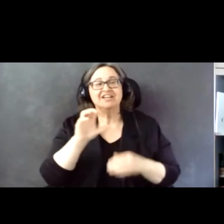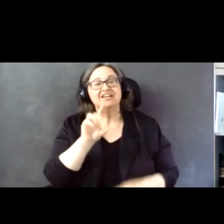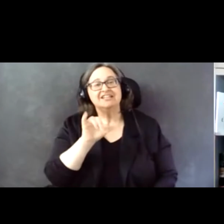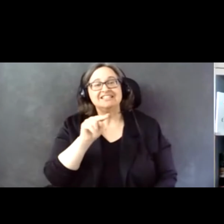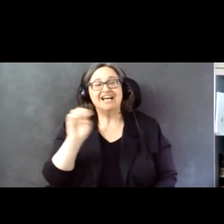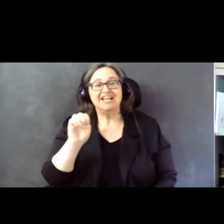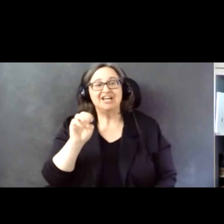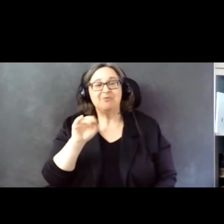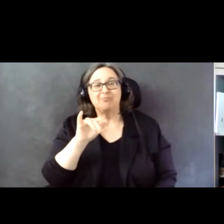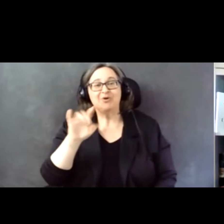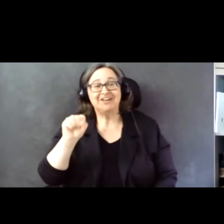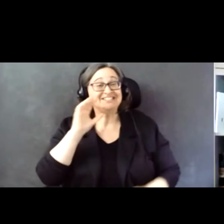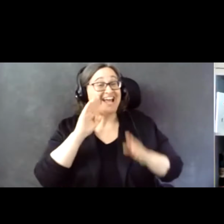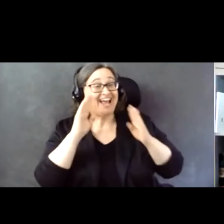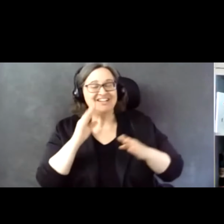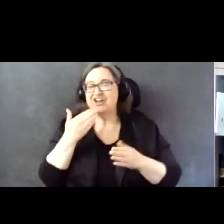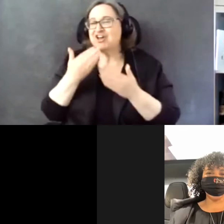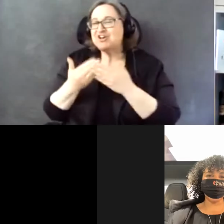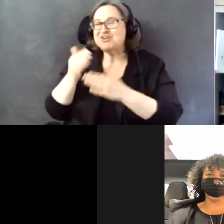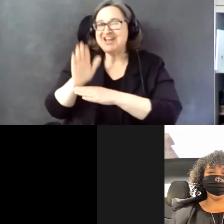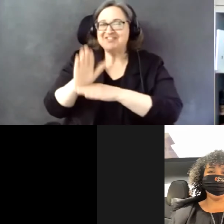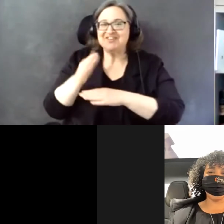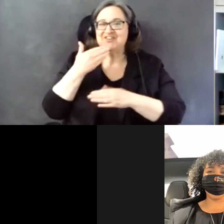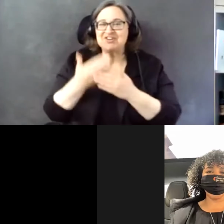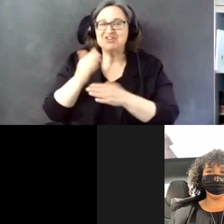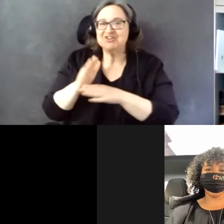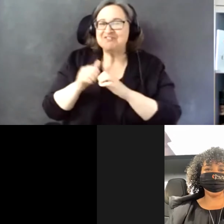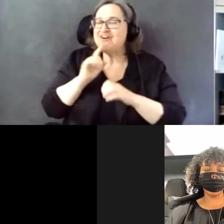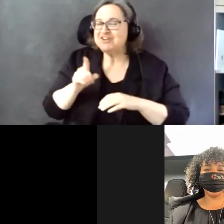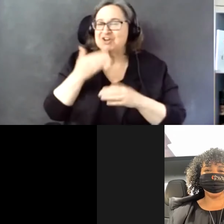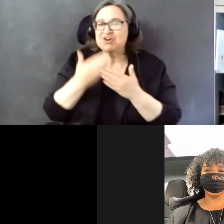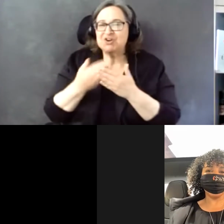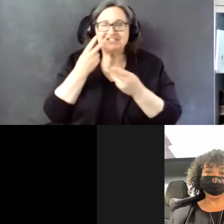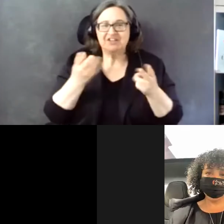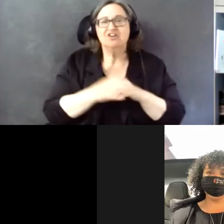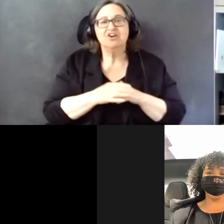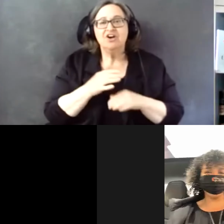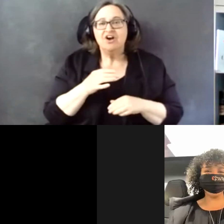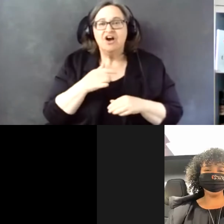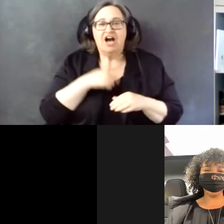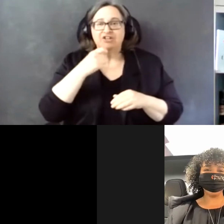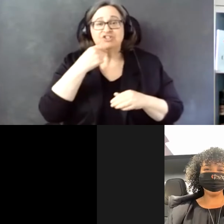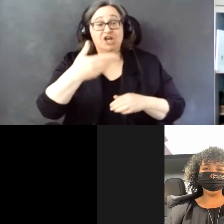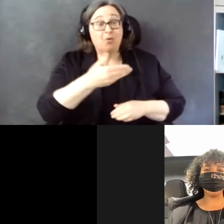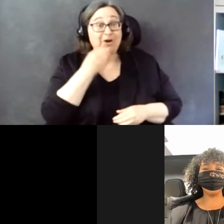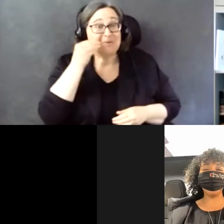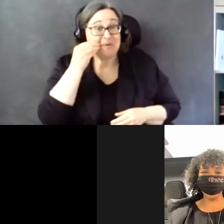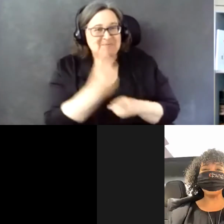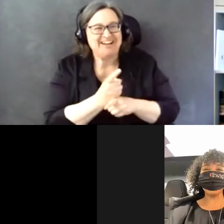hey good afternoon christina how are you it's good to see good i could and should say welcome home